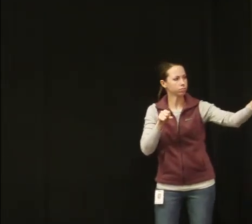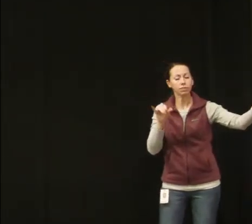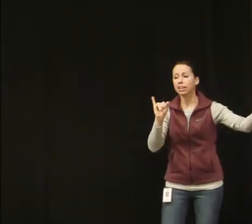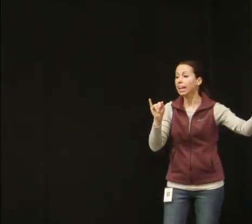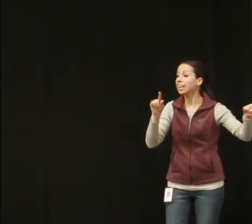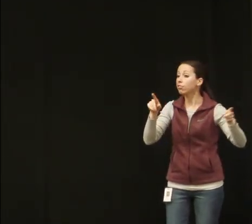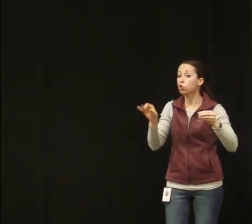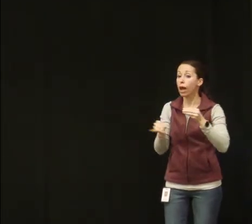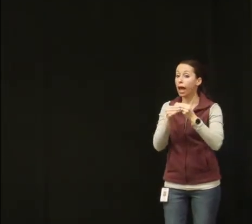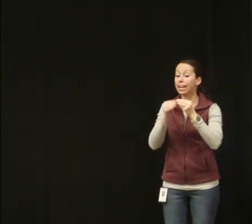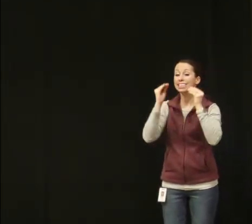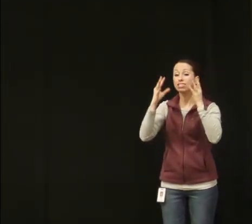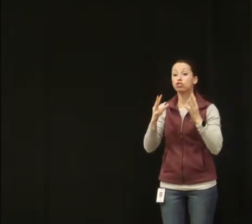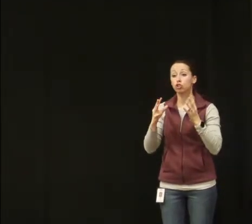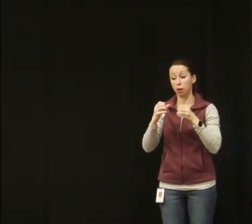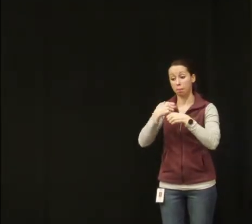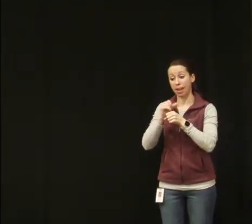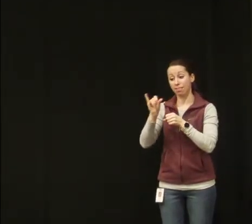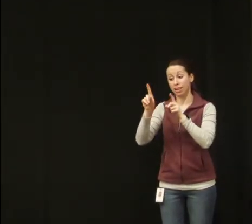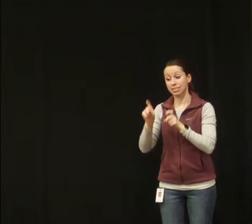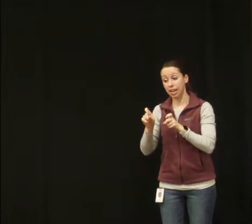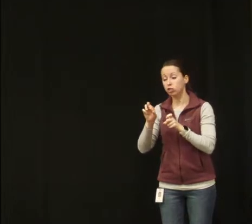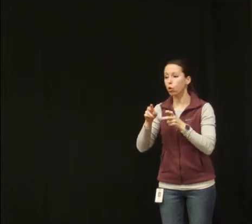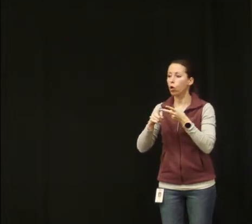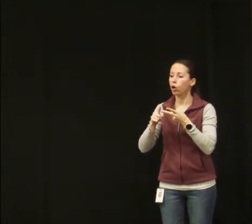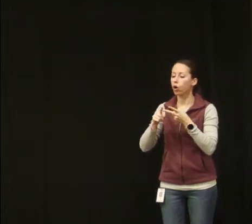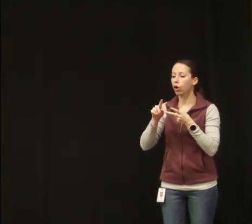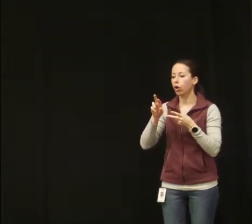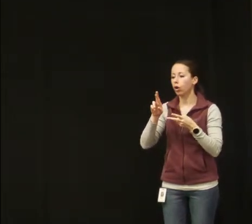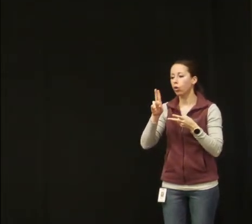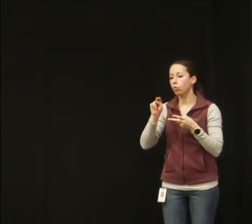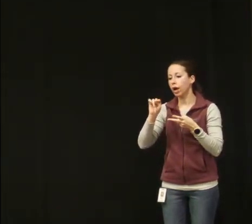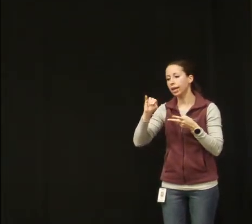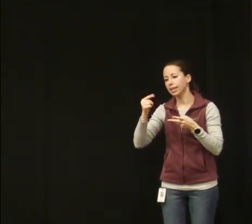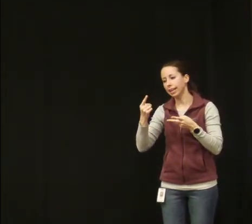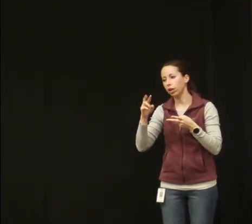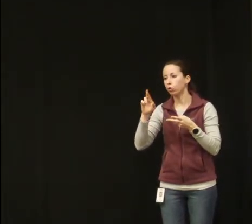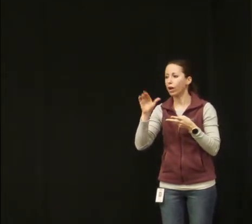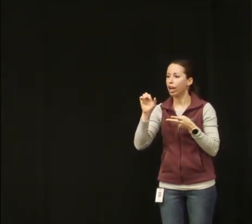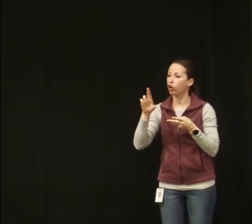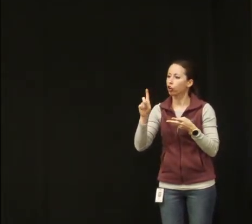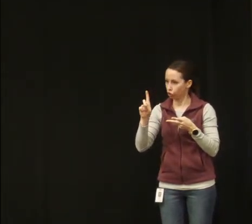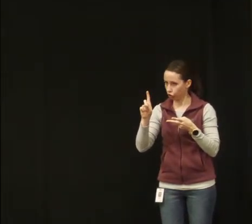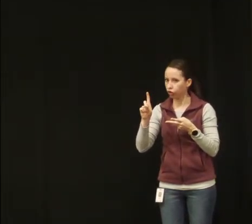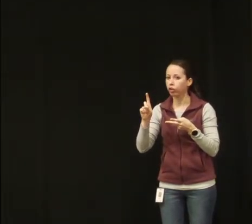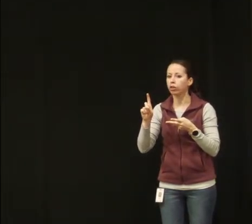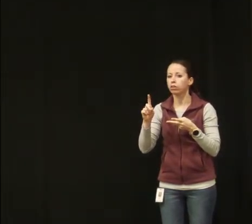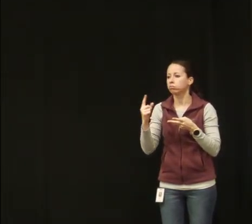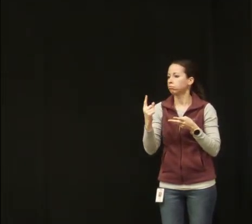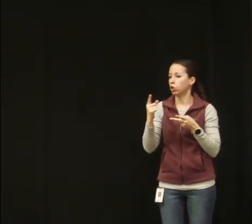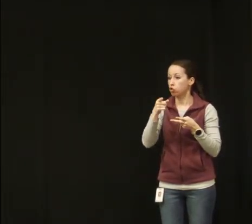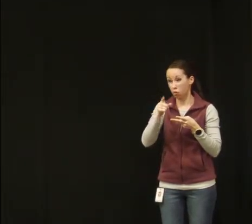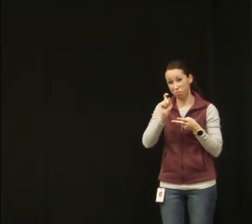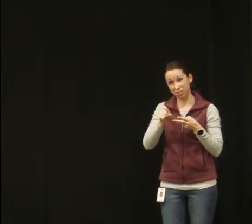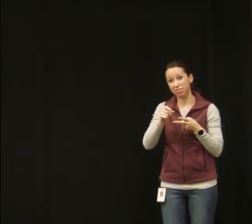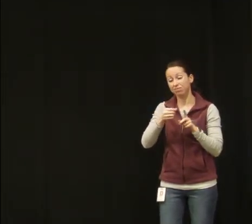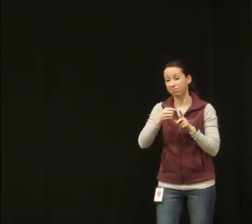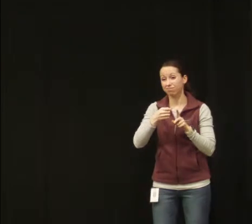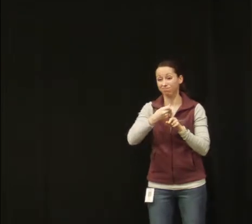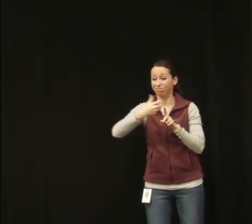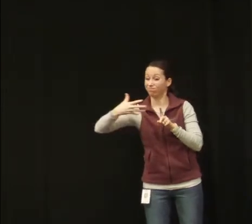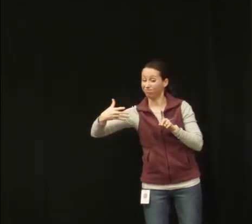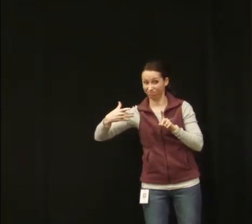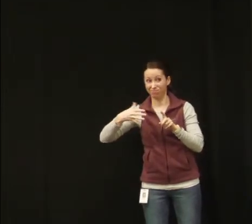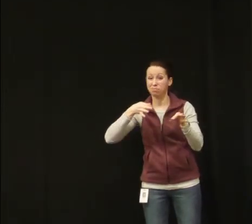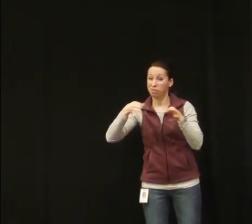running records Mhm. and those kinds of things, I mean, and to Tricia's point, you have to define it, Yeah, what it is,